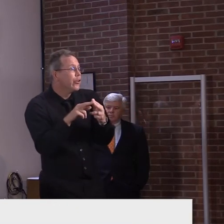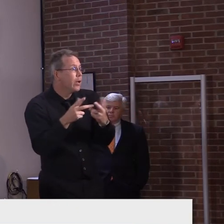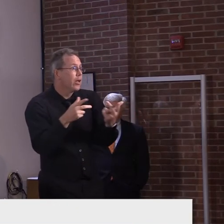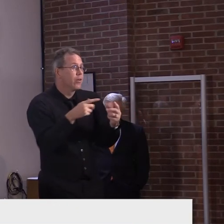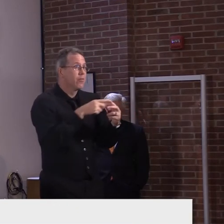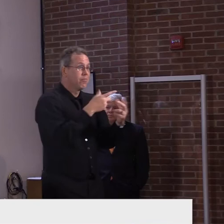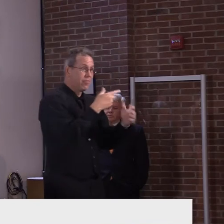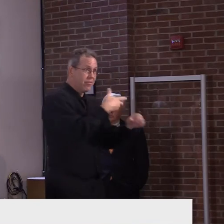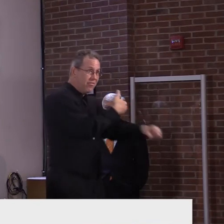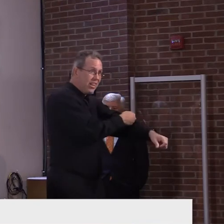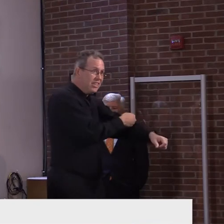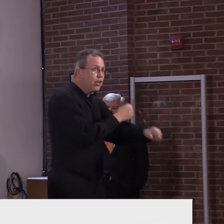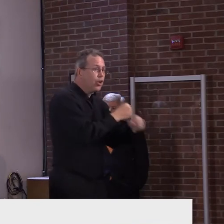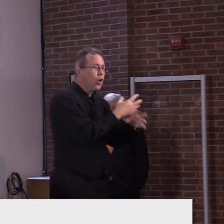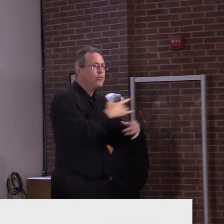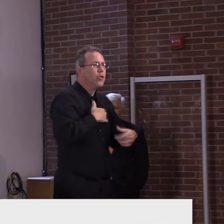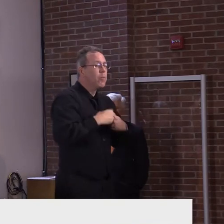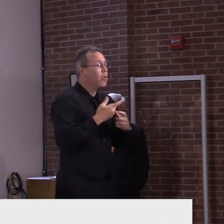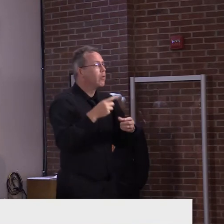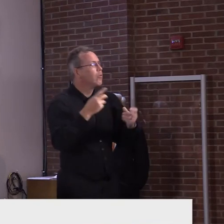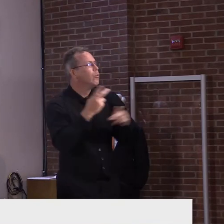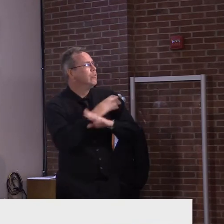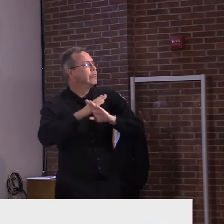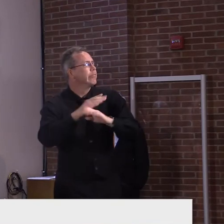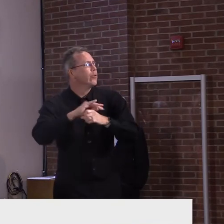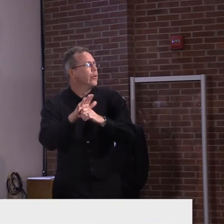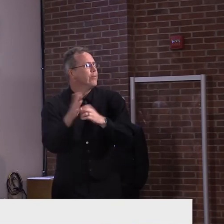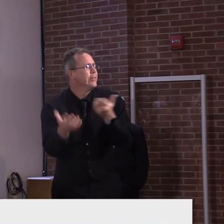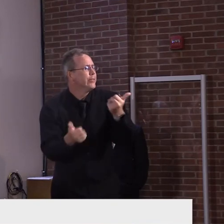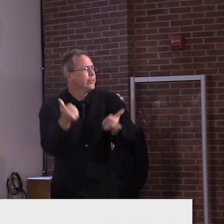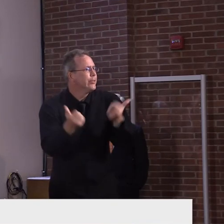getting the vaccine for that particular effect.